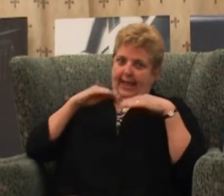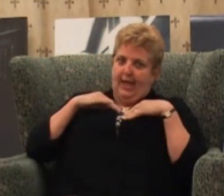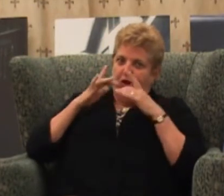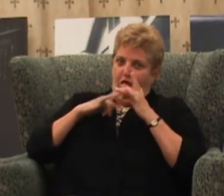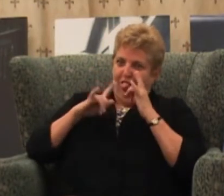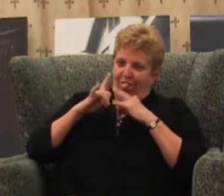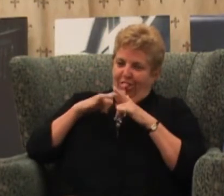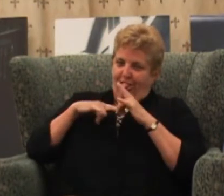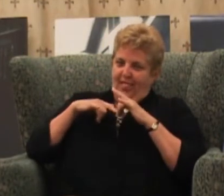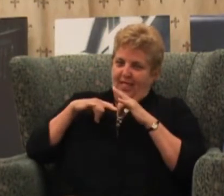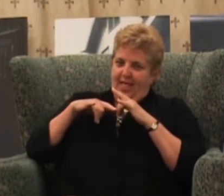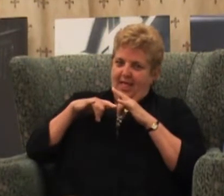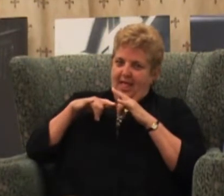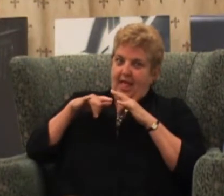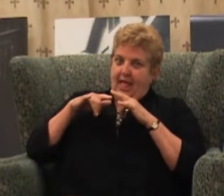And the blanket was moving.